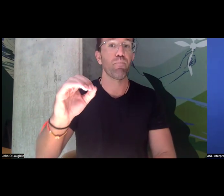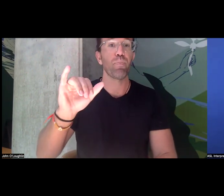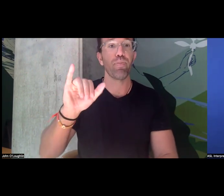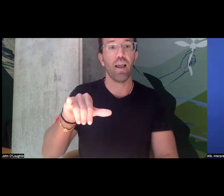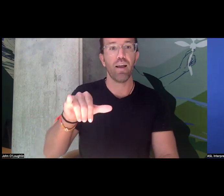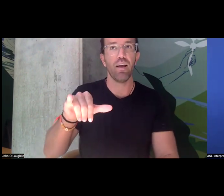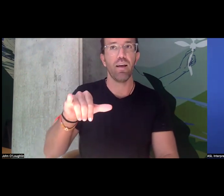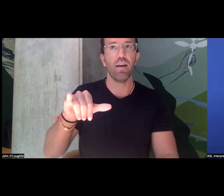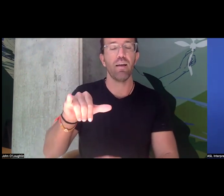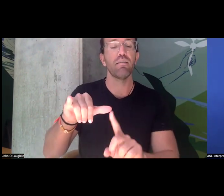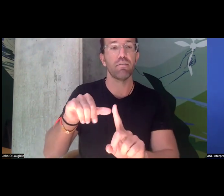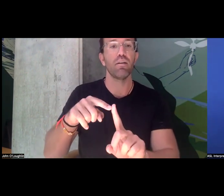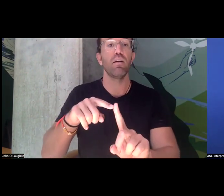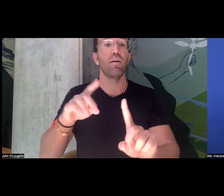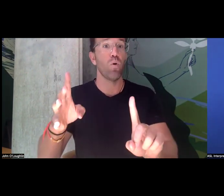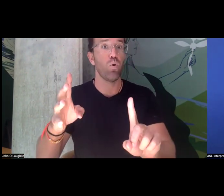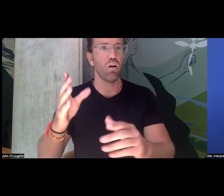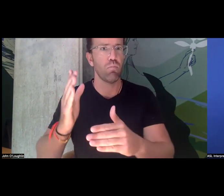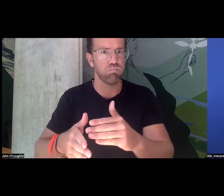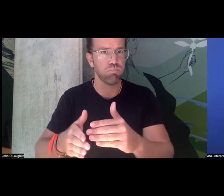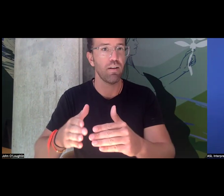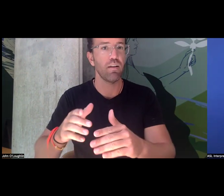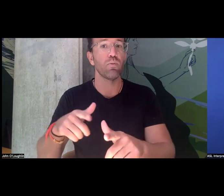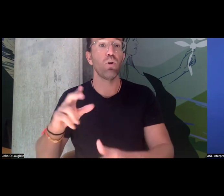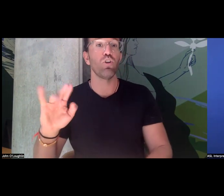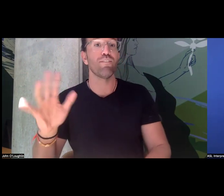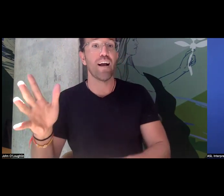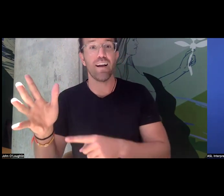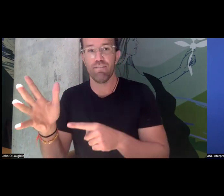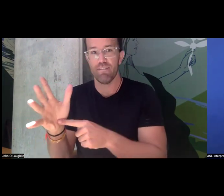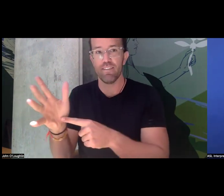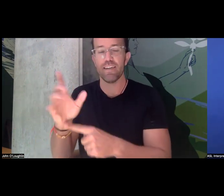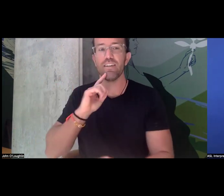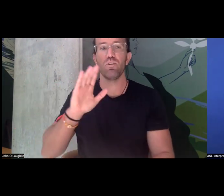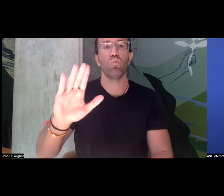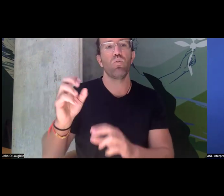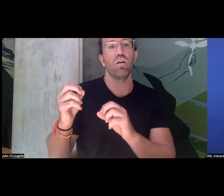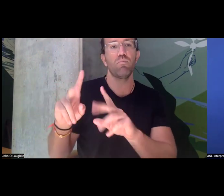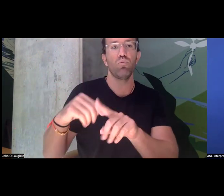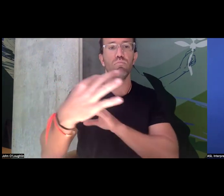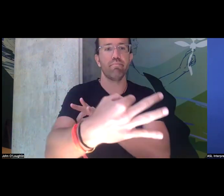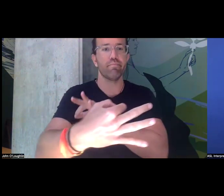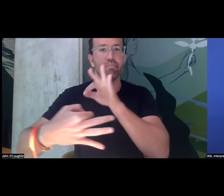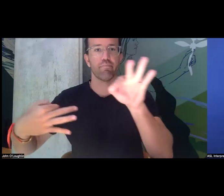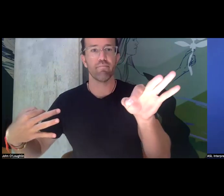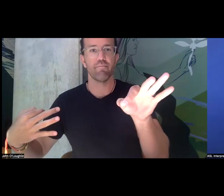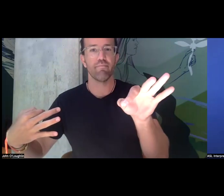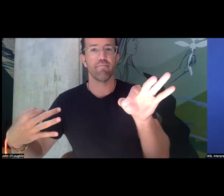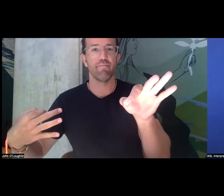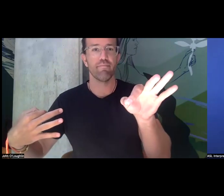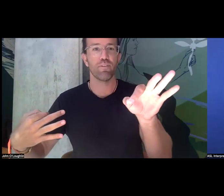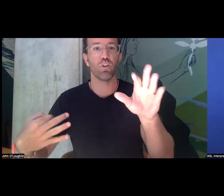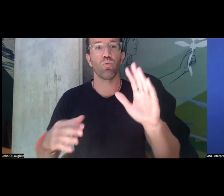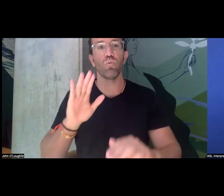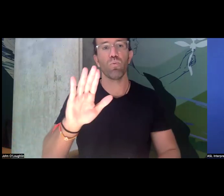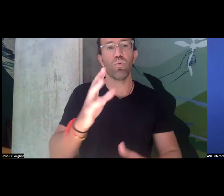Unit 3, you happen to miss some that assignment, then I will give you a 0. If you complete the 4th, once you get to the 5th, that's your opportunity